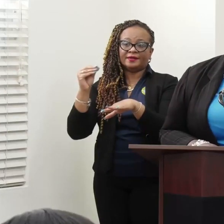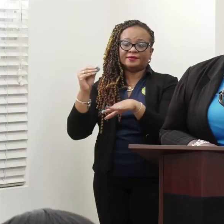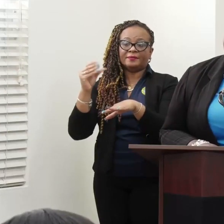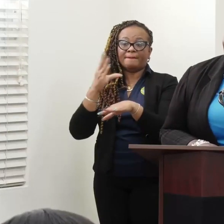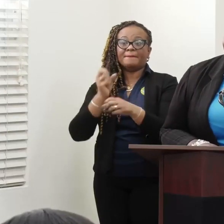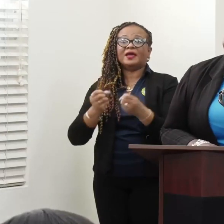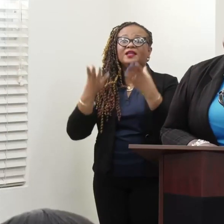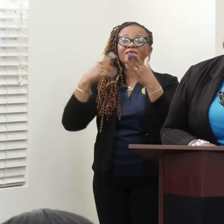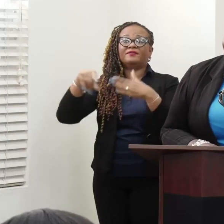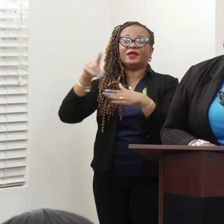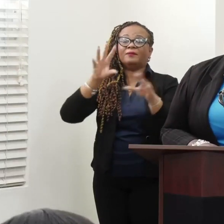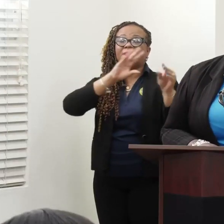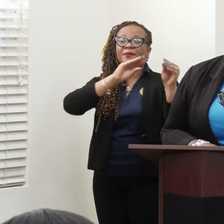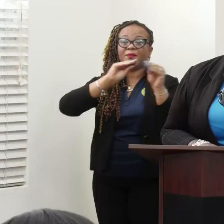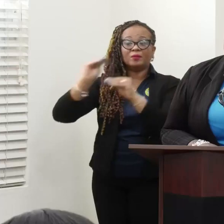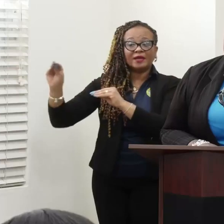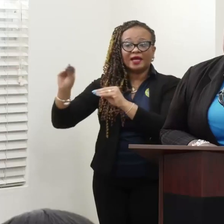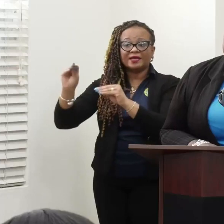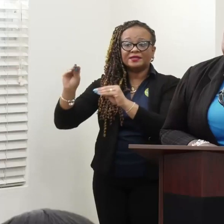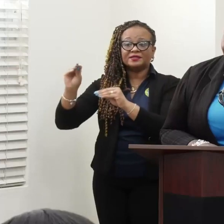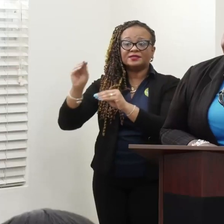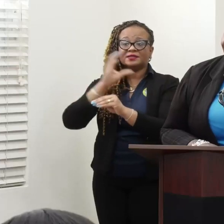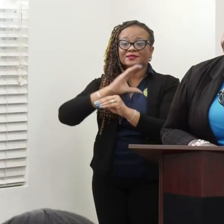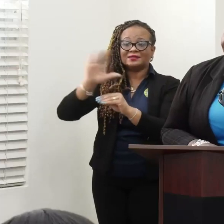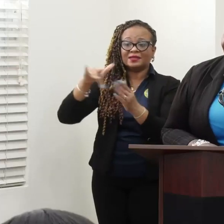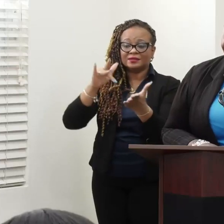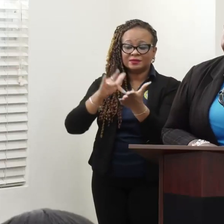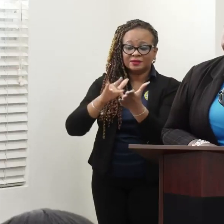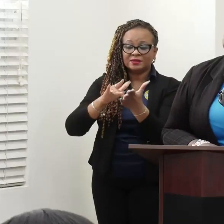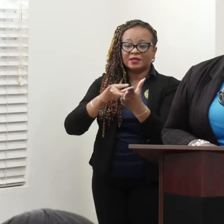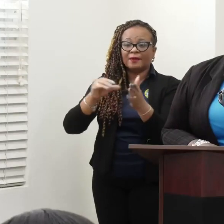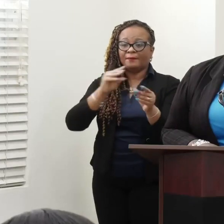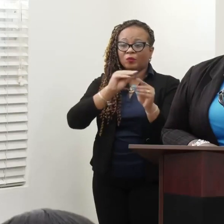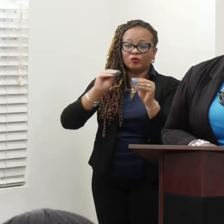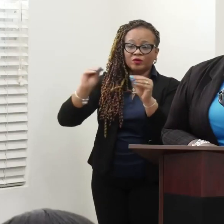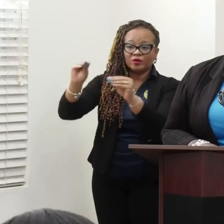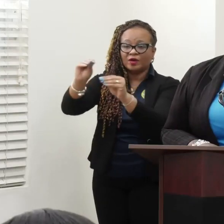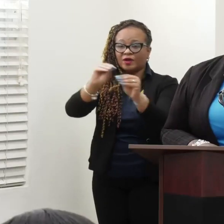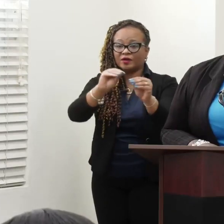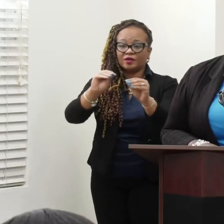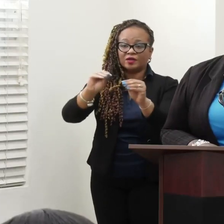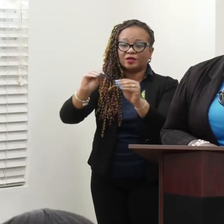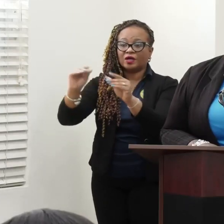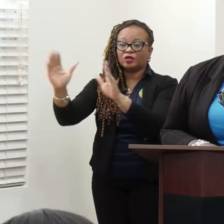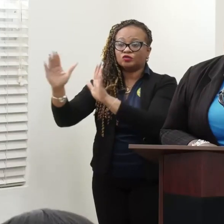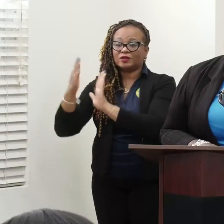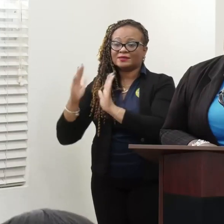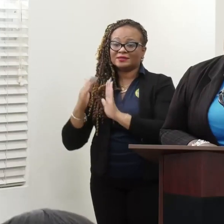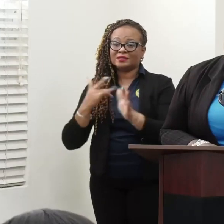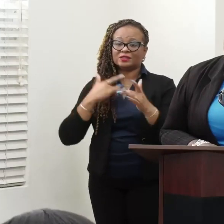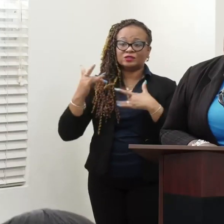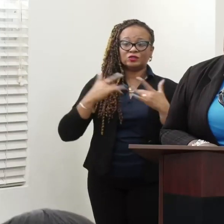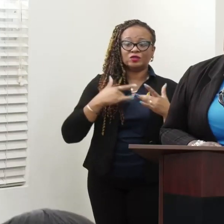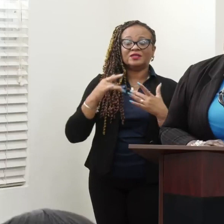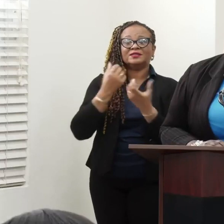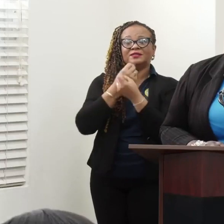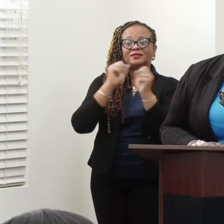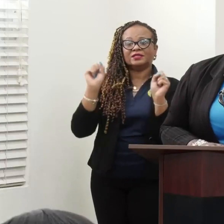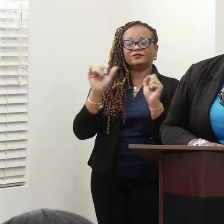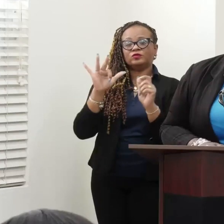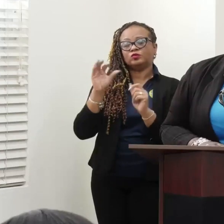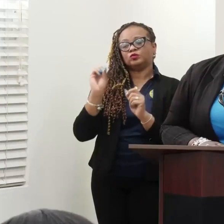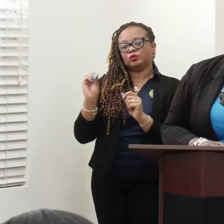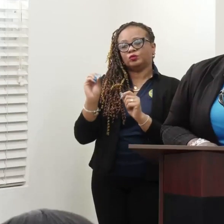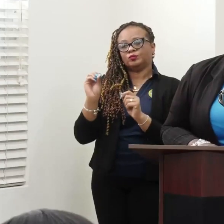of them are mobilized in their command centers, moving about the district, addressing concerns as it is safe to do so.